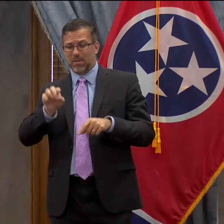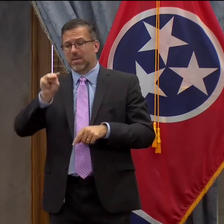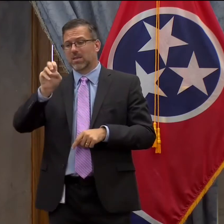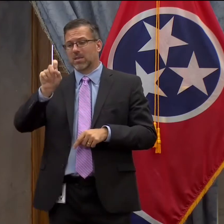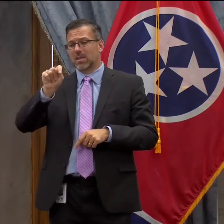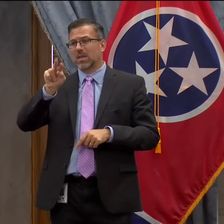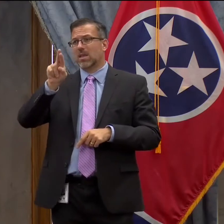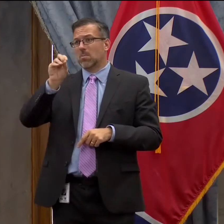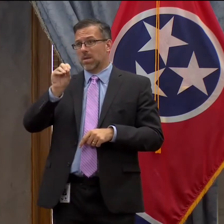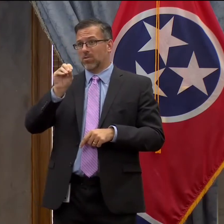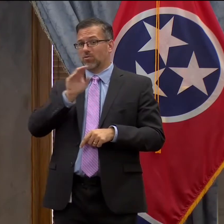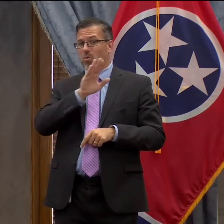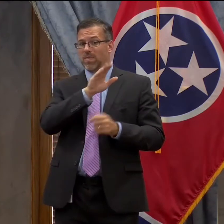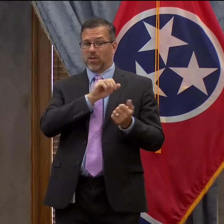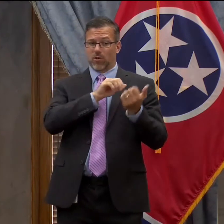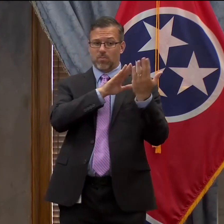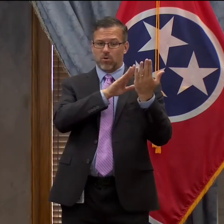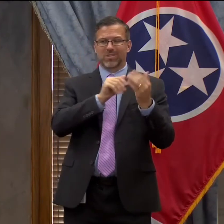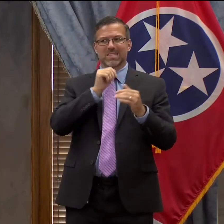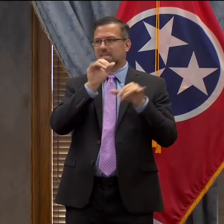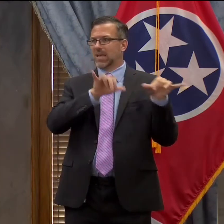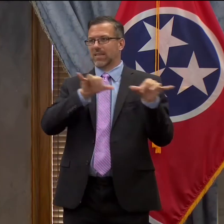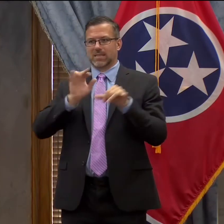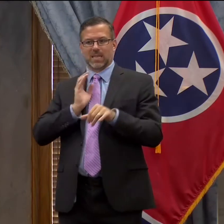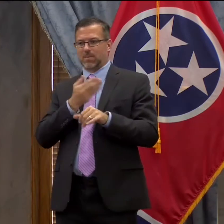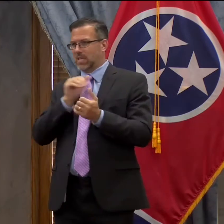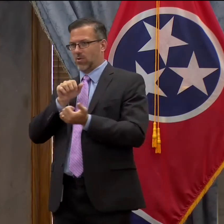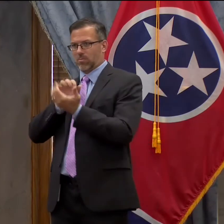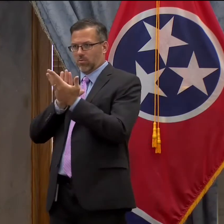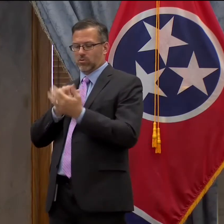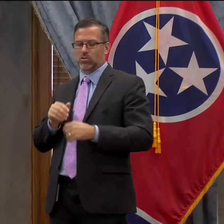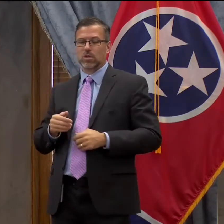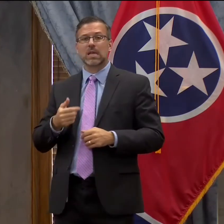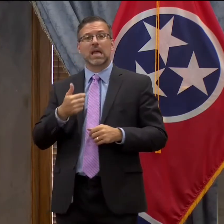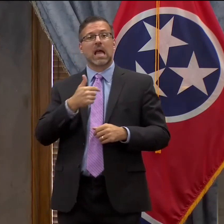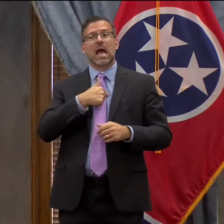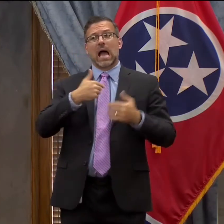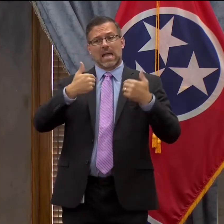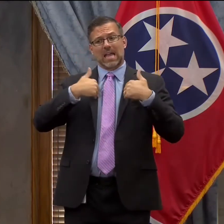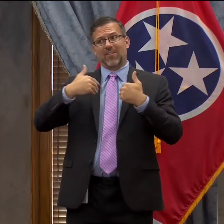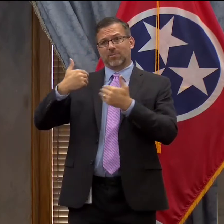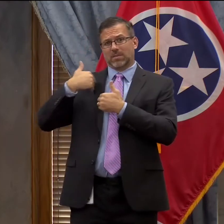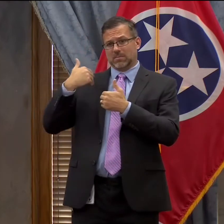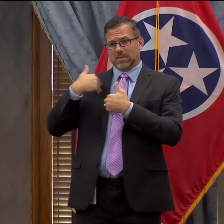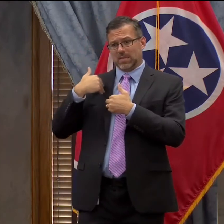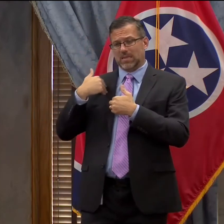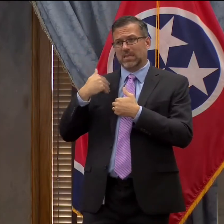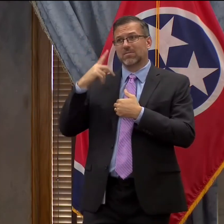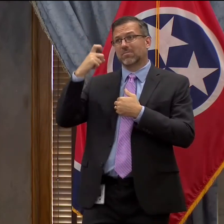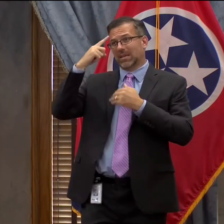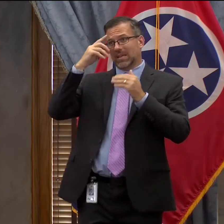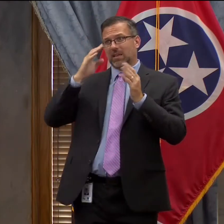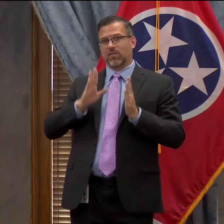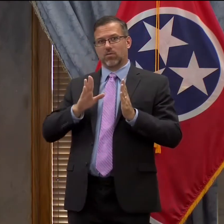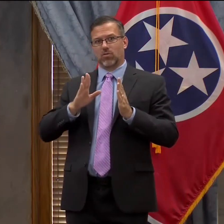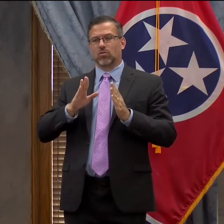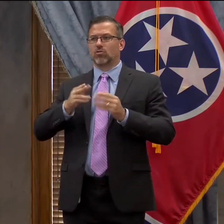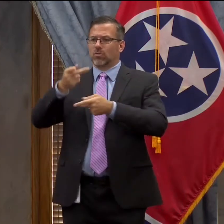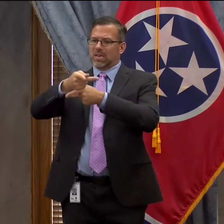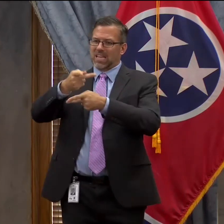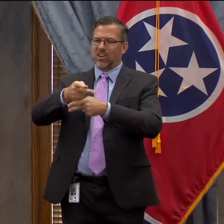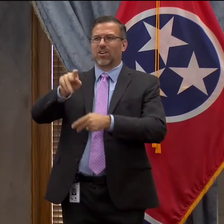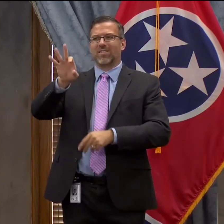approach has not been consistent with our approach. I have a responsibility as governor to 95 counties and